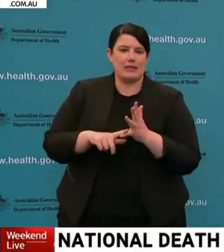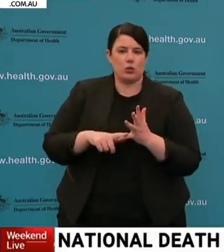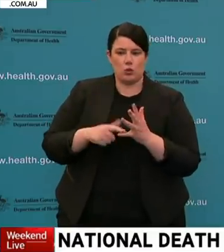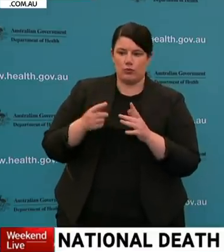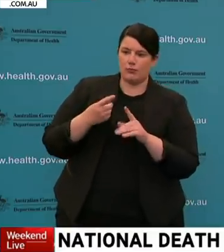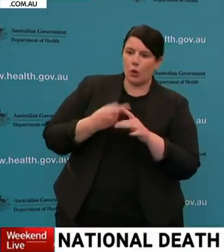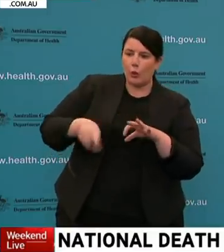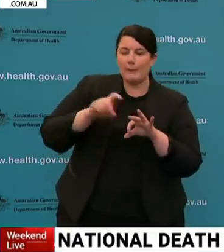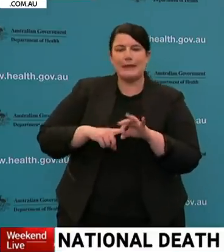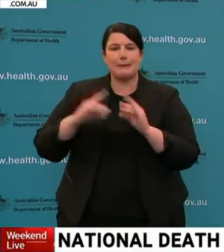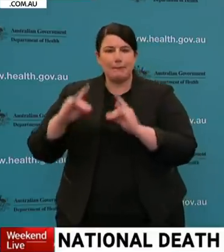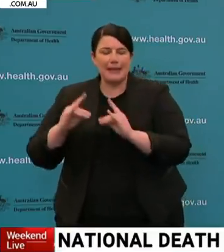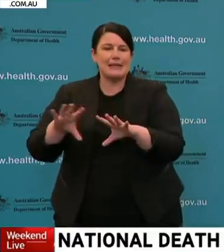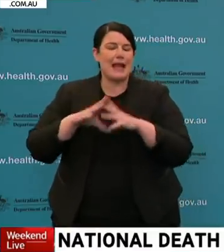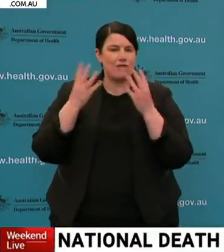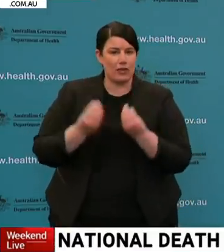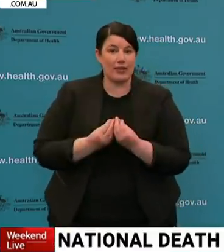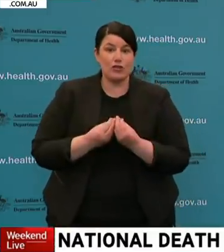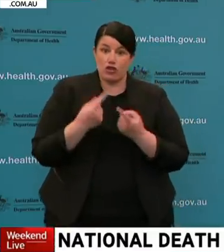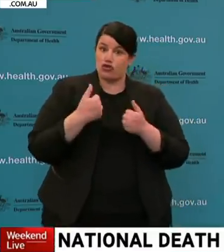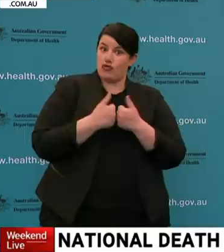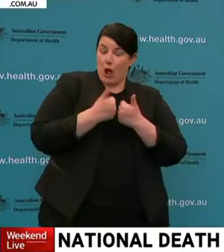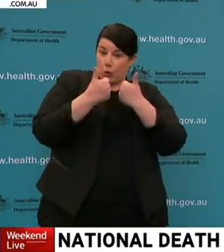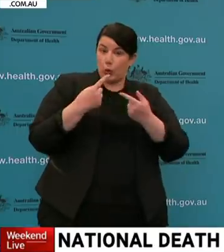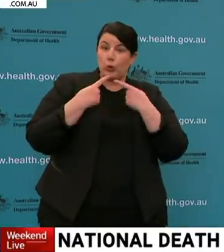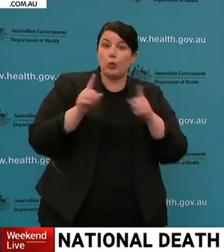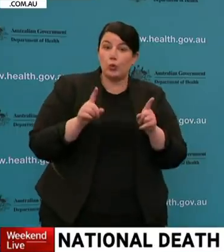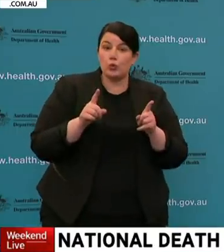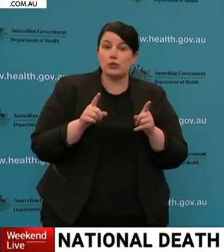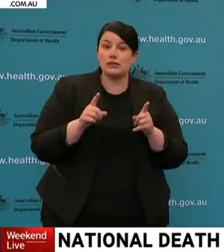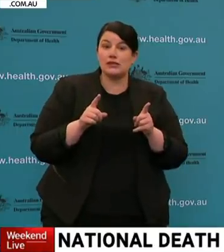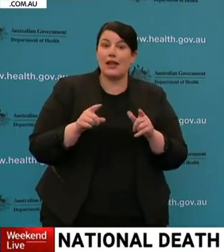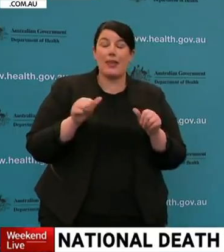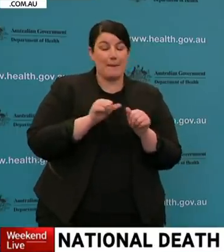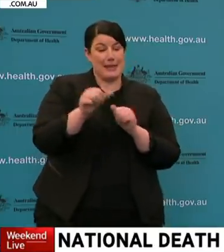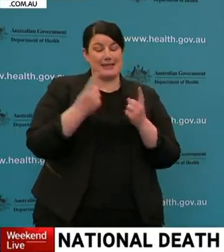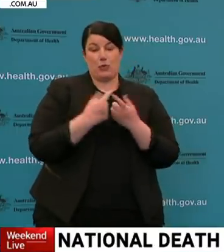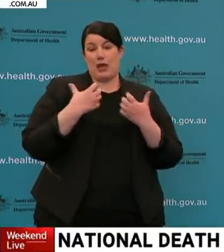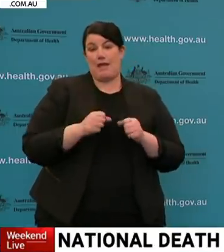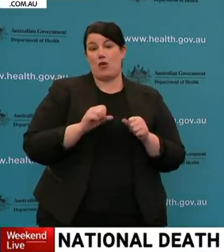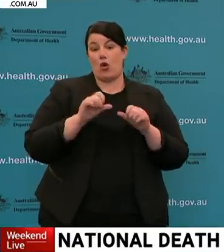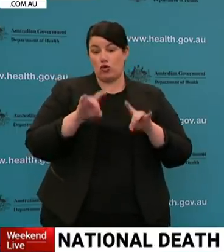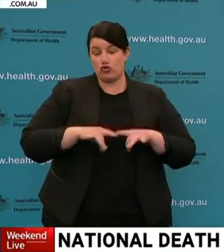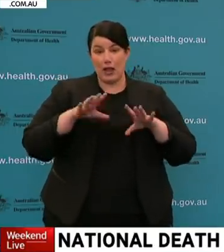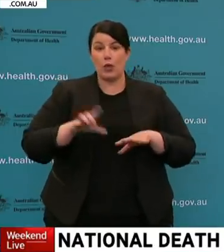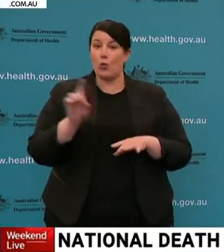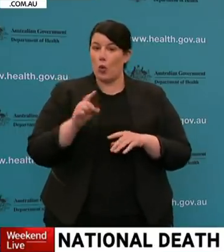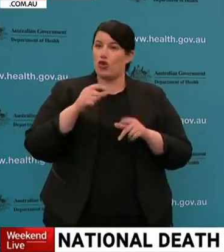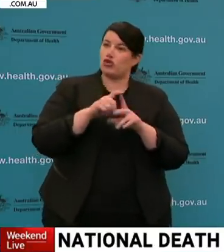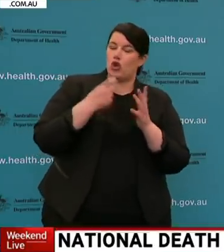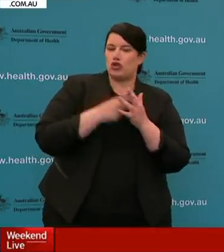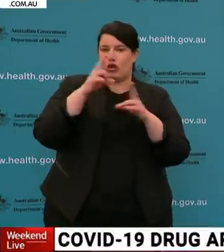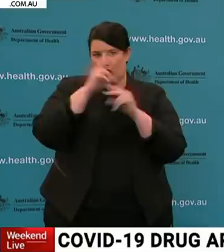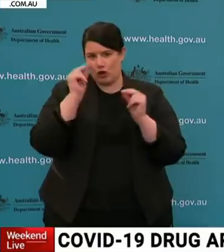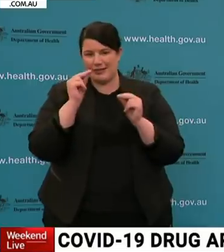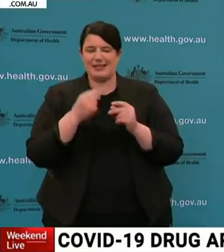So whilst Remdesivir is certainly good news, the best thing that we have in Australia is our skilled doctors and nurses.